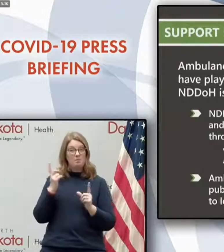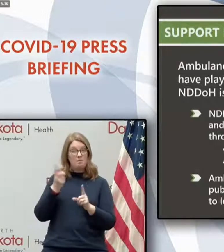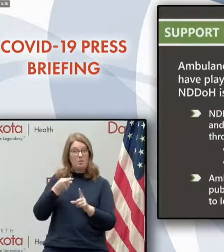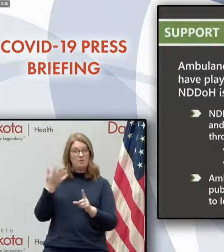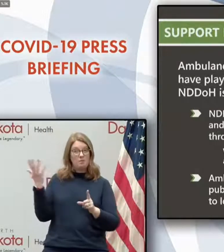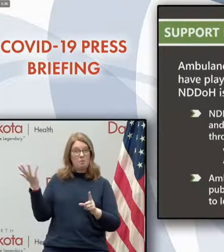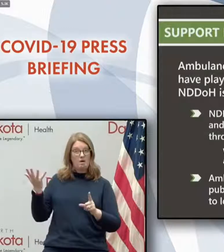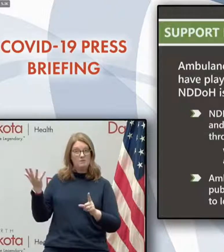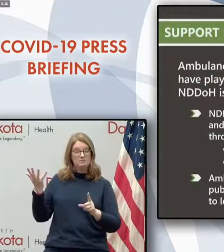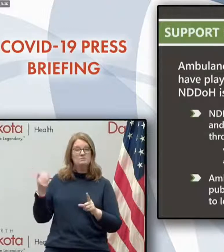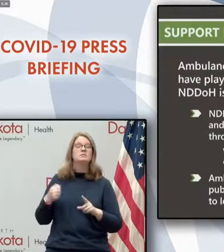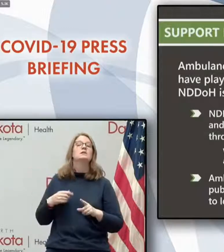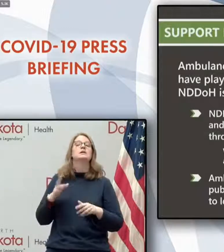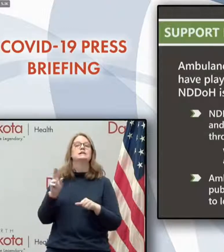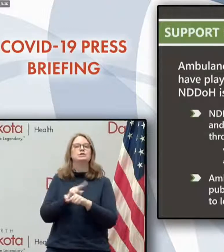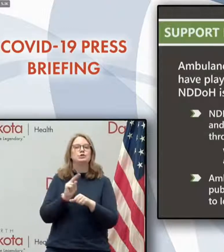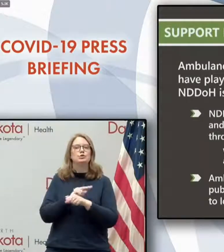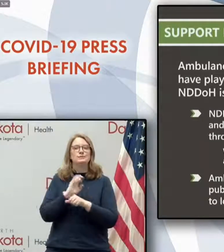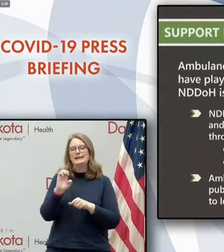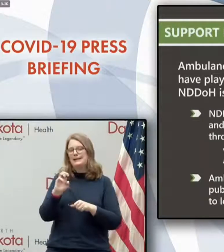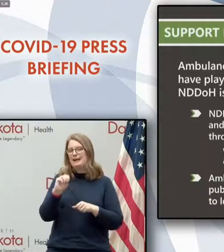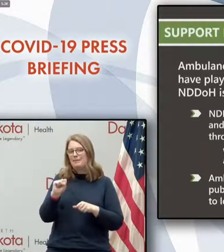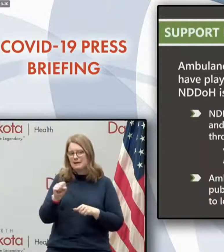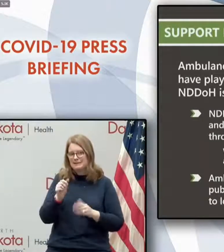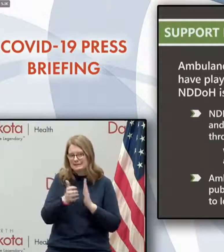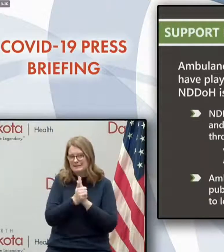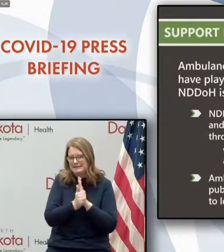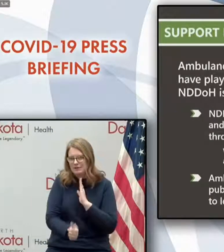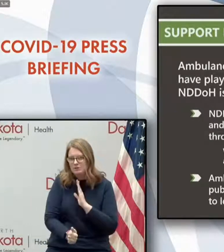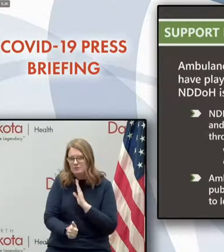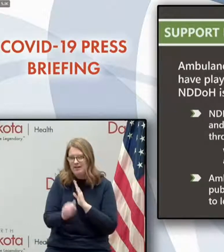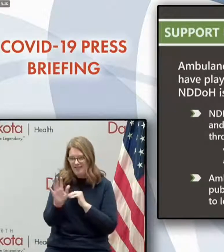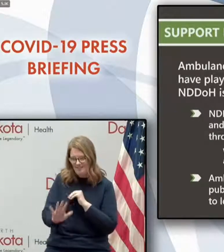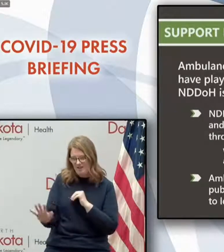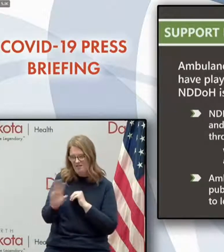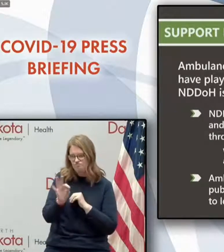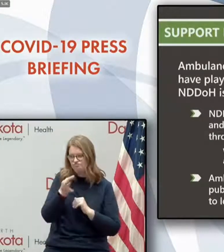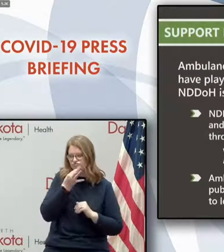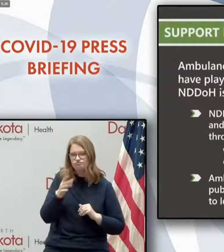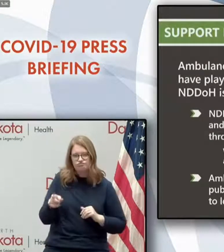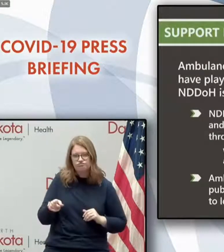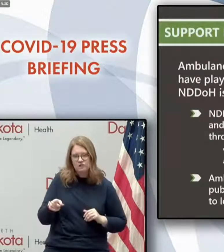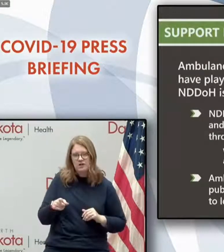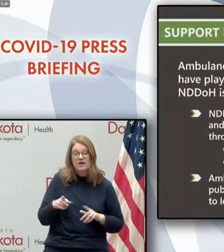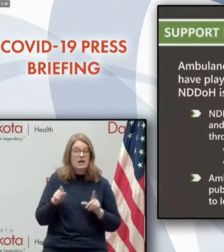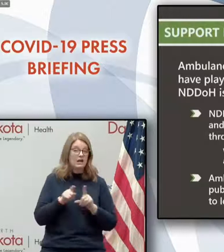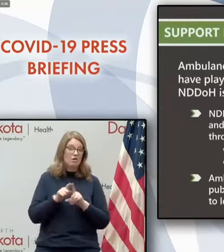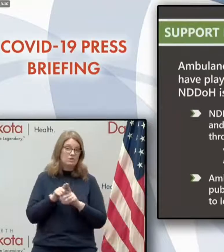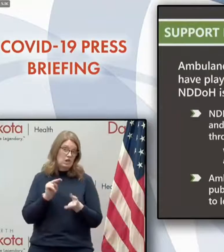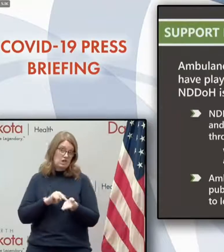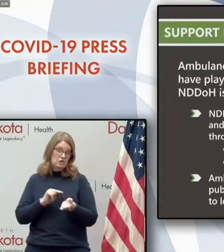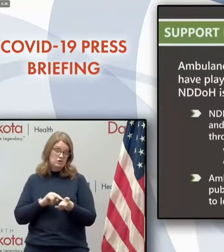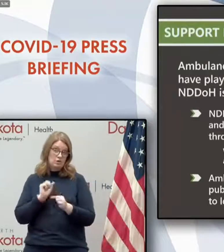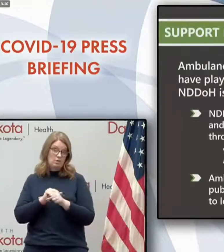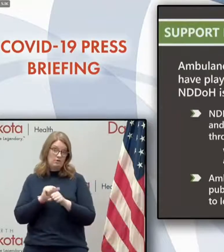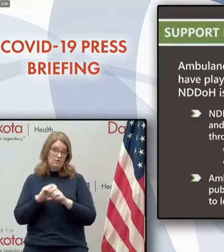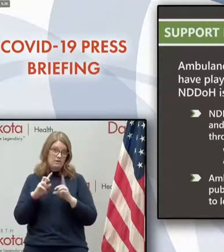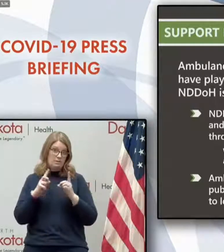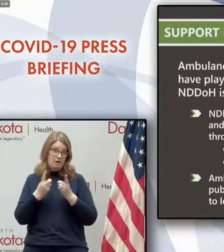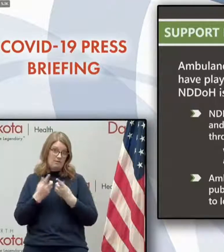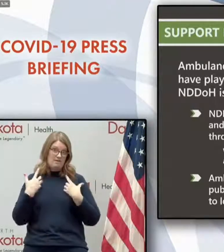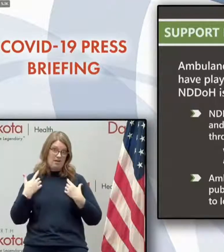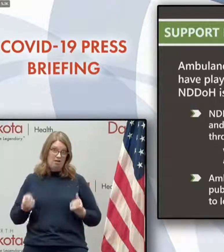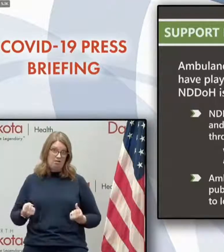course, to utilize the great EMS talent we have, but this can also free up some of the nurses that we have working for Department of Health to